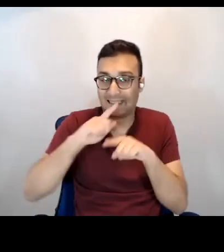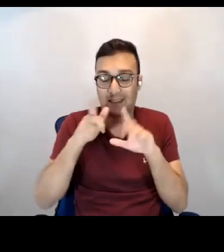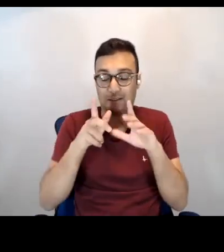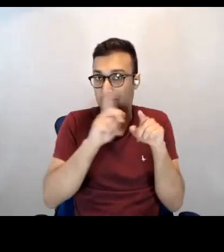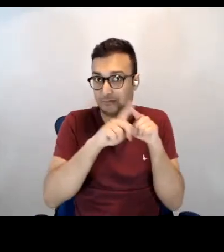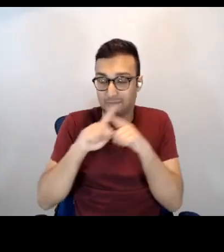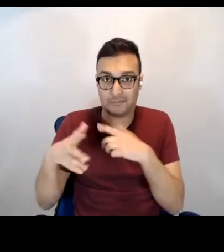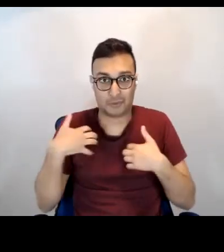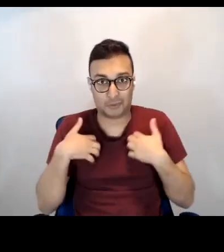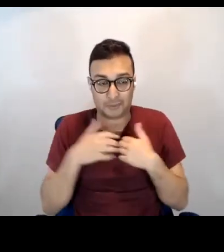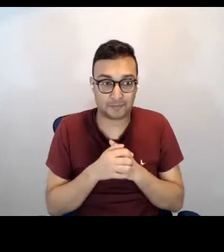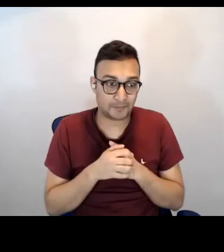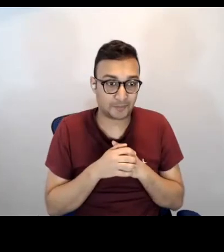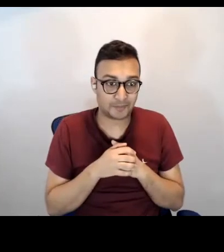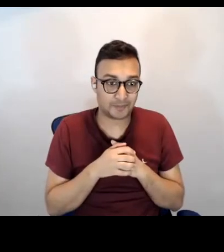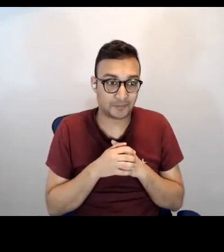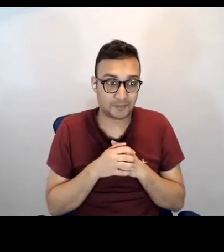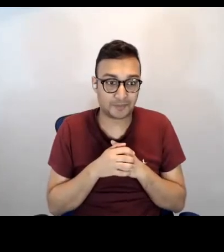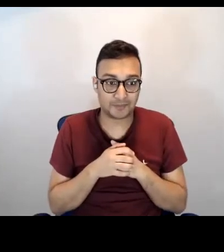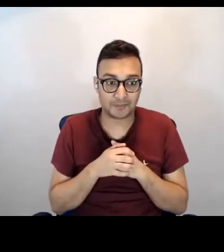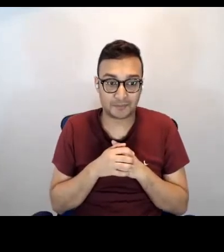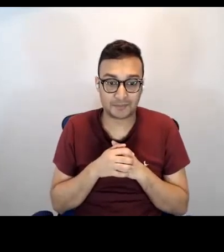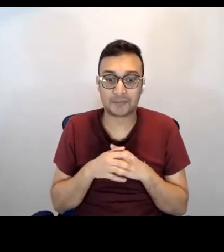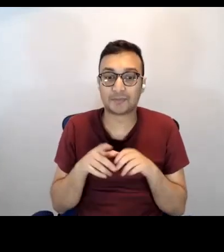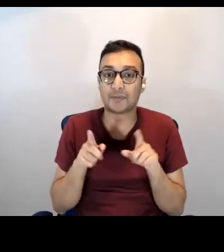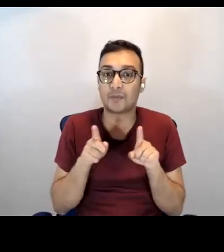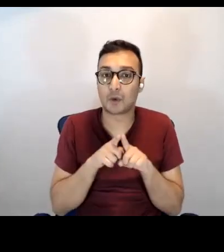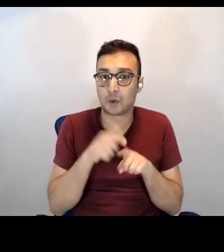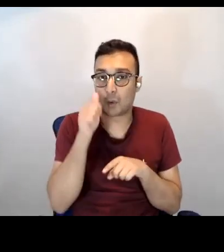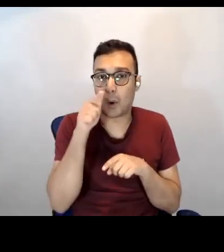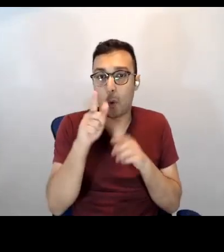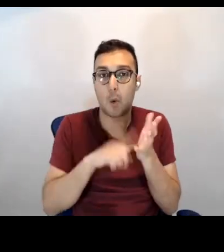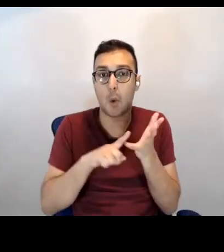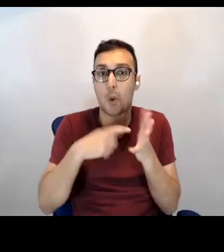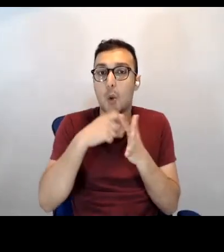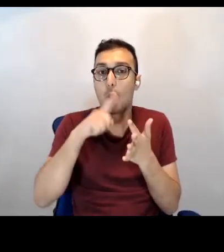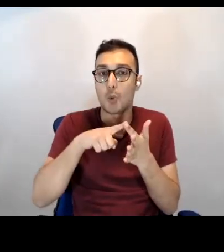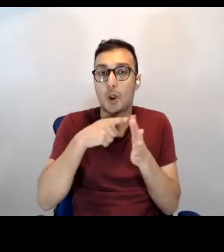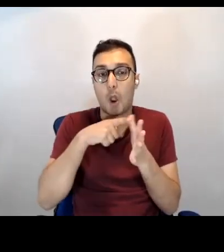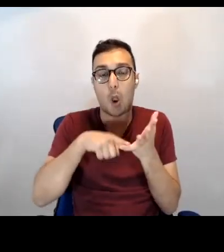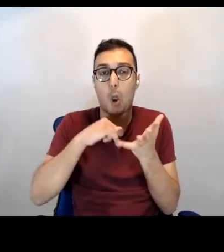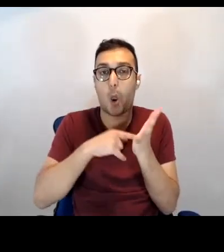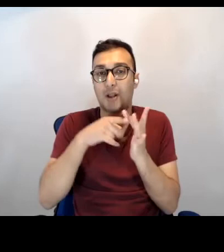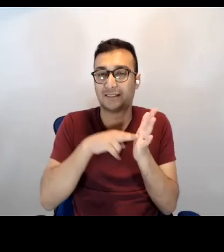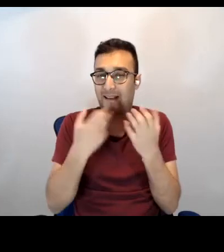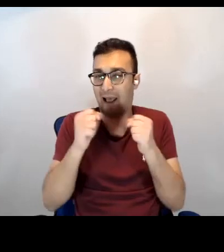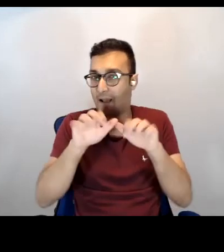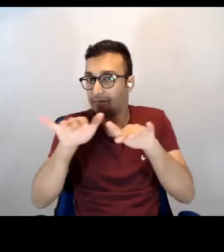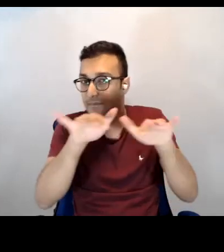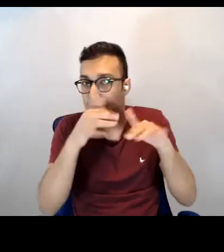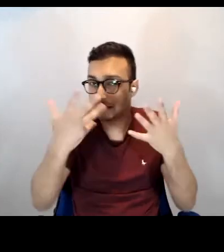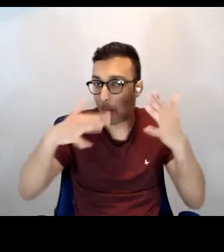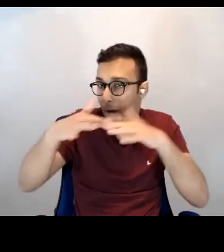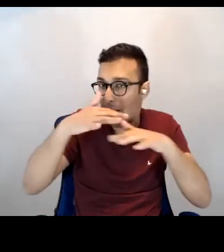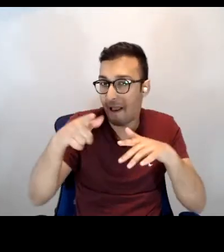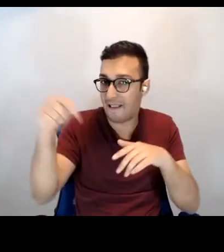And I also know we've got Luke Postain, who did the research for us, Luke lurking in the audience too. So thanks very much for joining